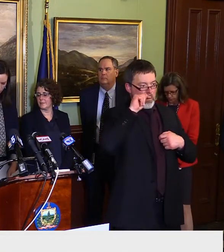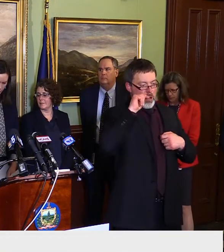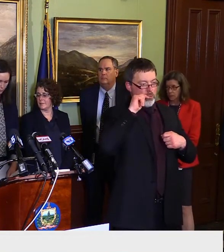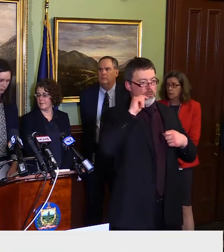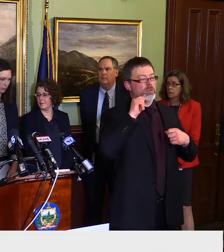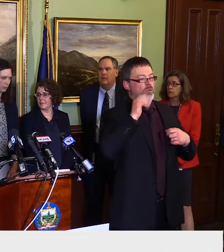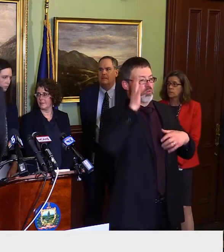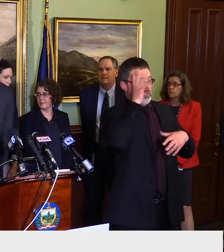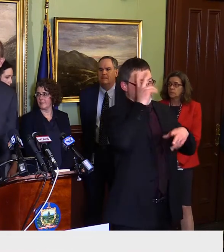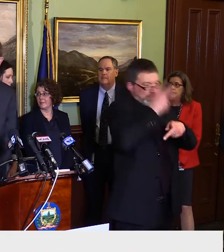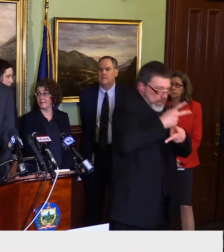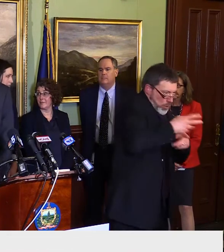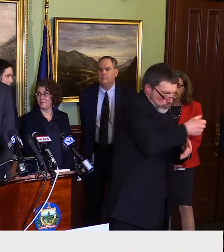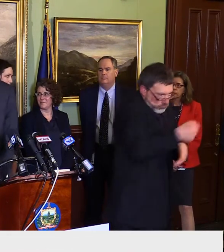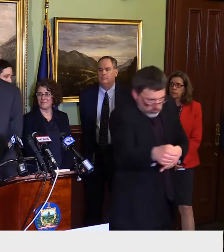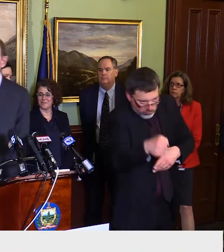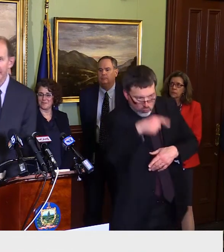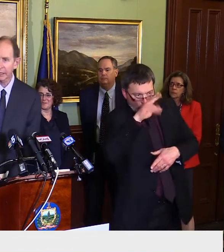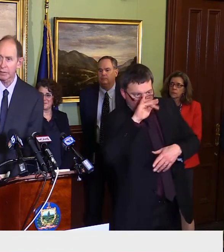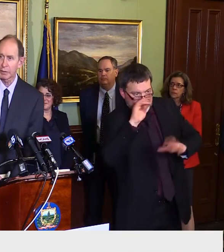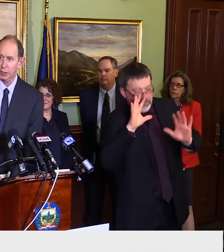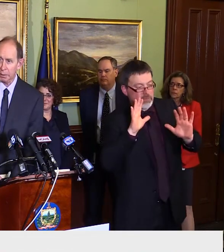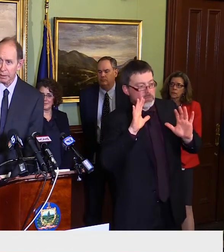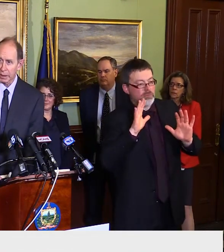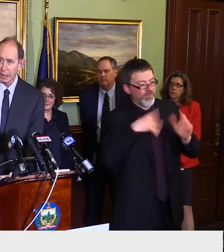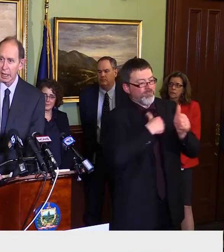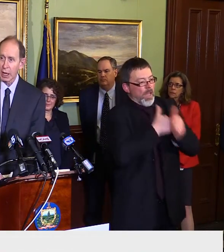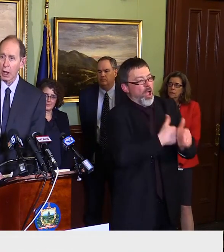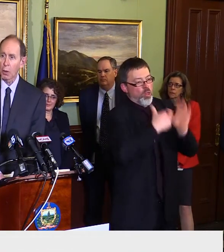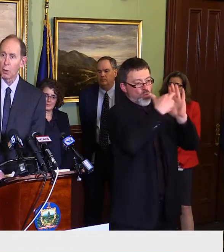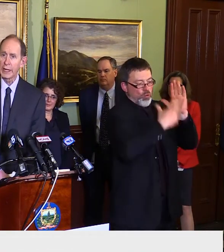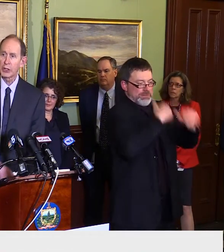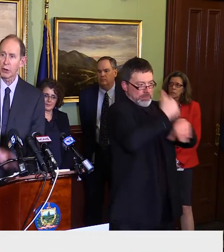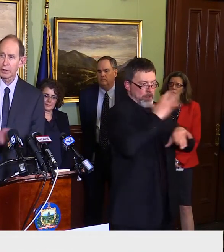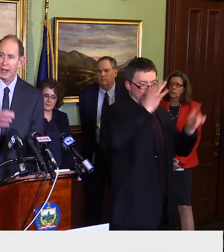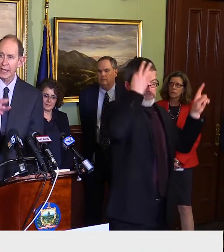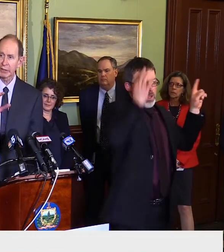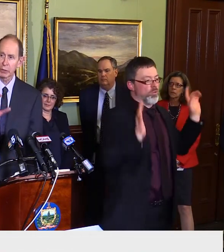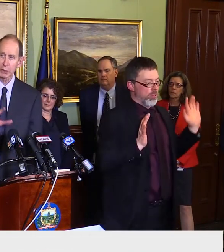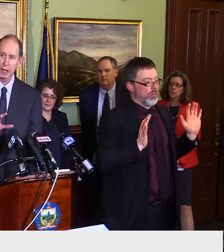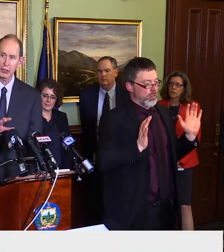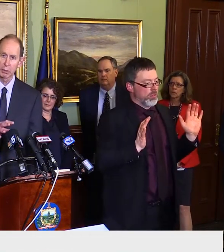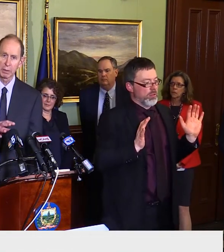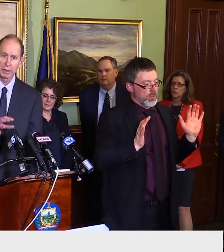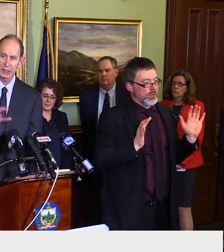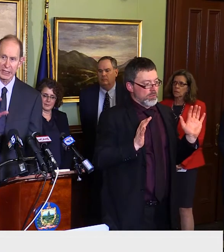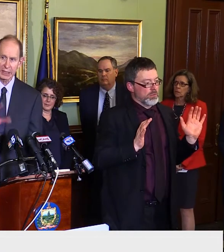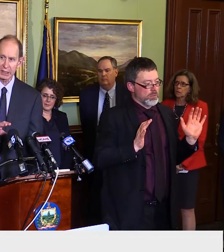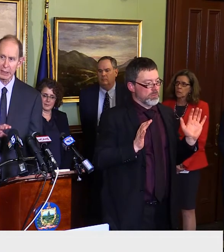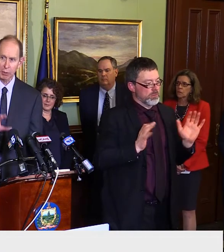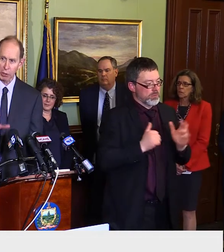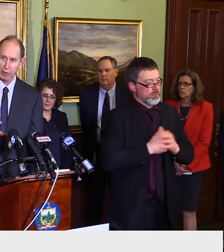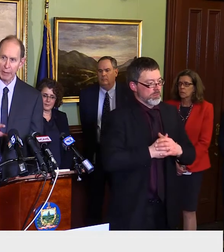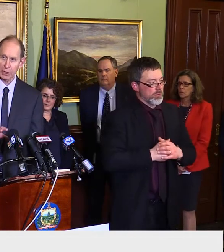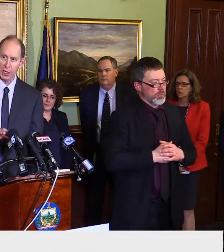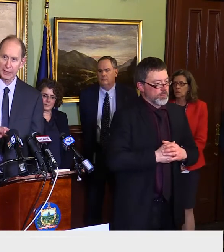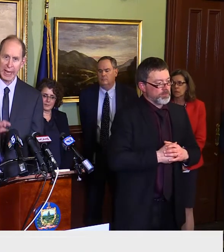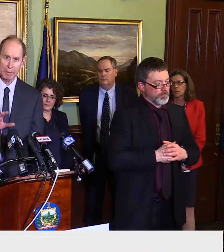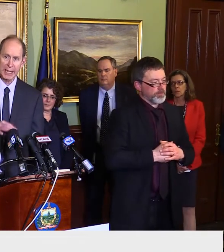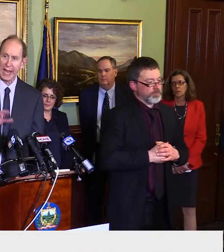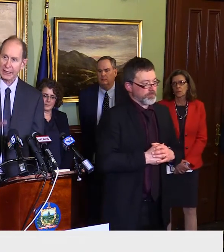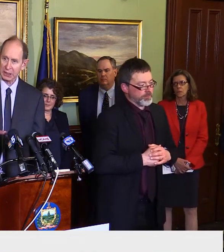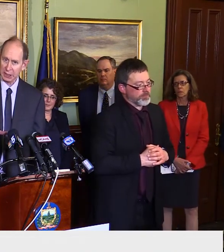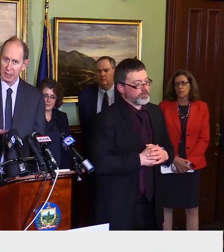directive? We are, anytime someone is now coming back from Europe, we are notified through a special CDC program